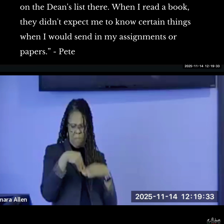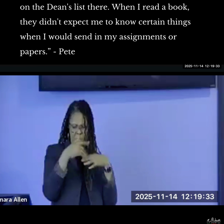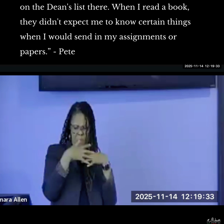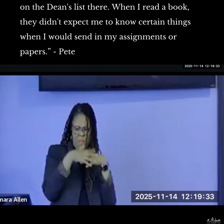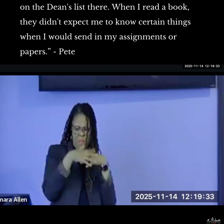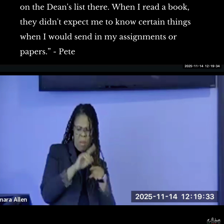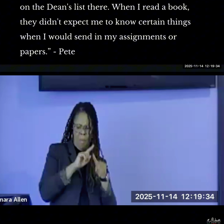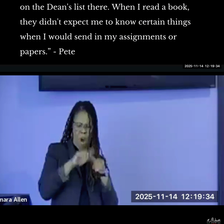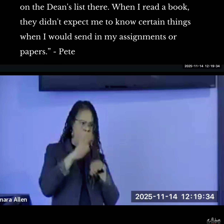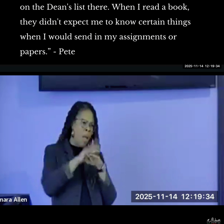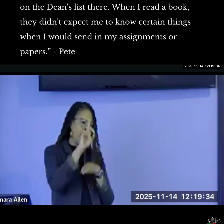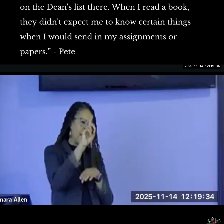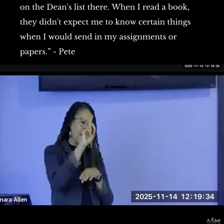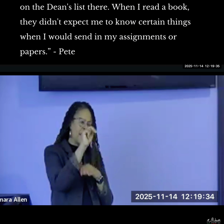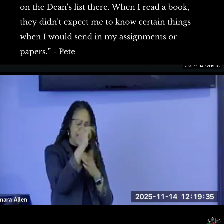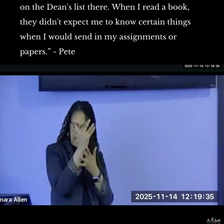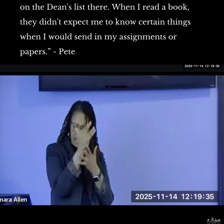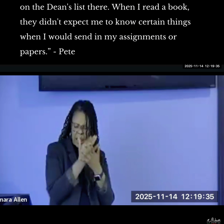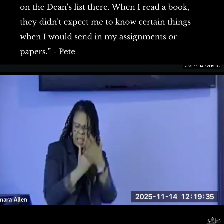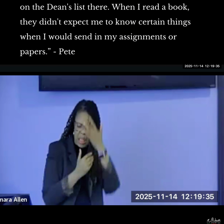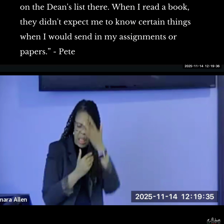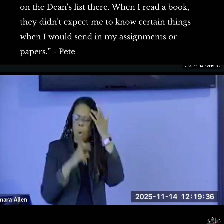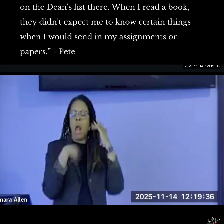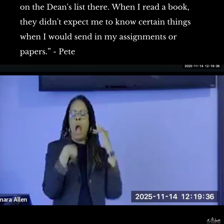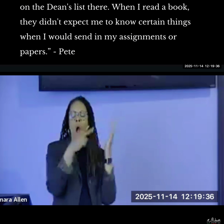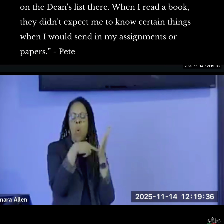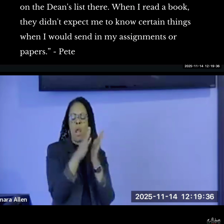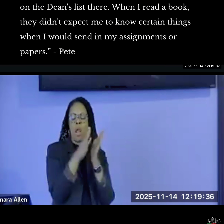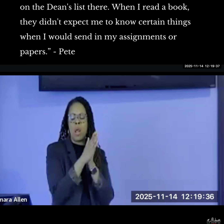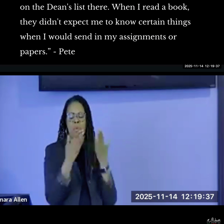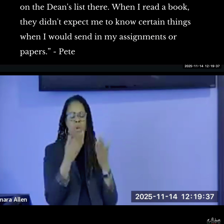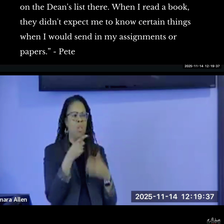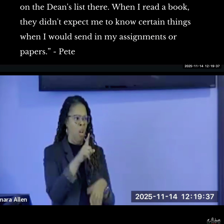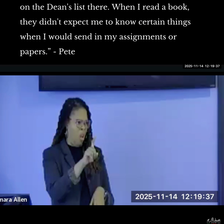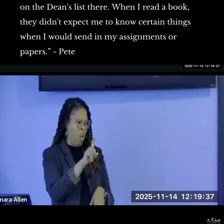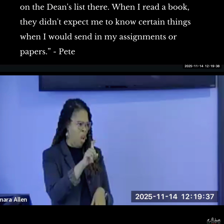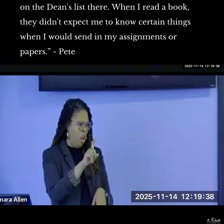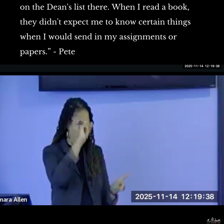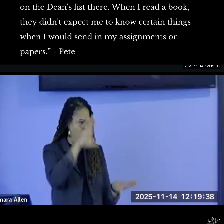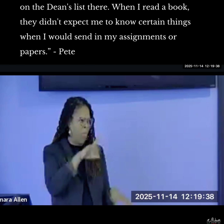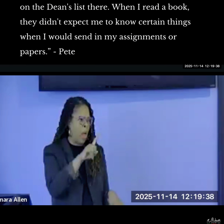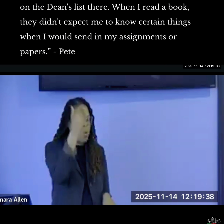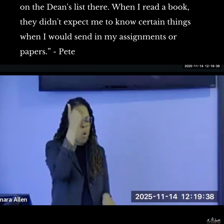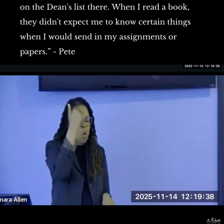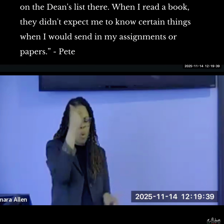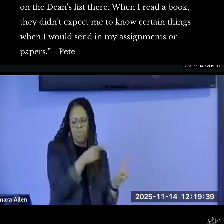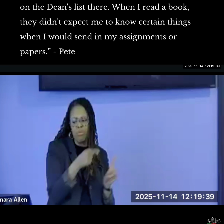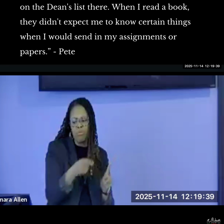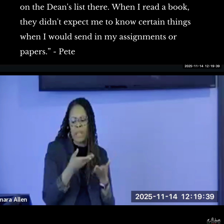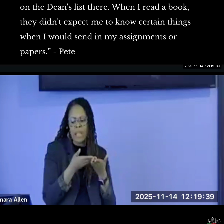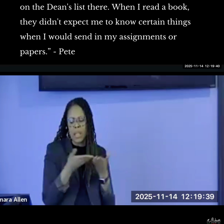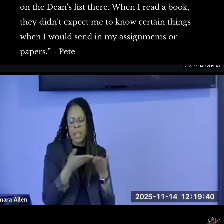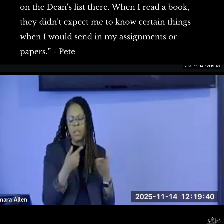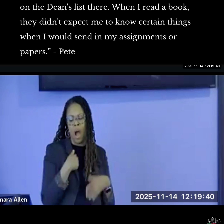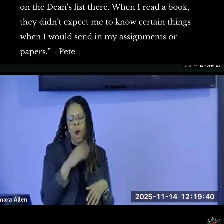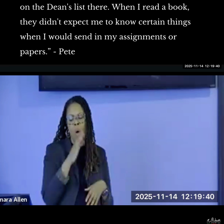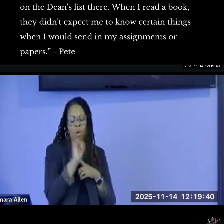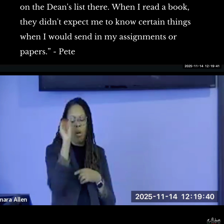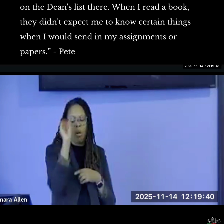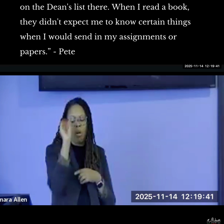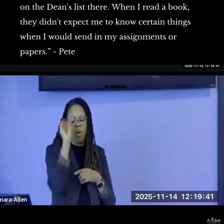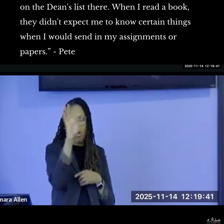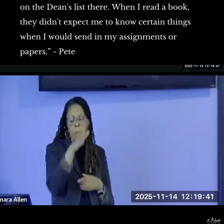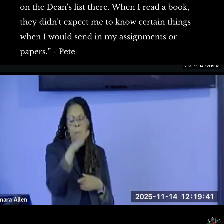skills because I won awards. They were shocked that I was even in a mainstream school, and I was on the dean's list there. When I read a book,